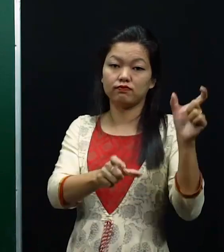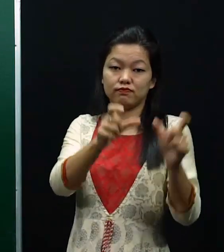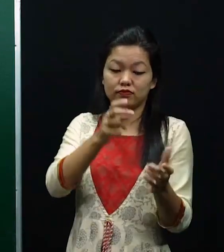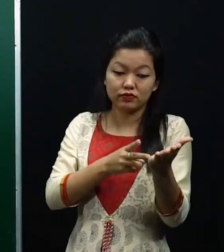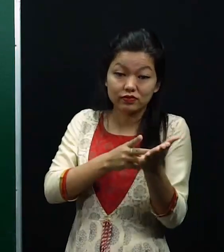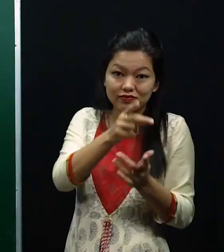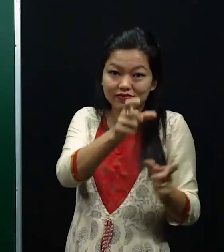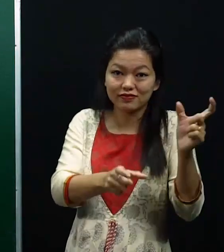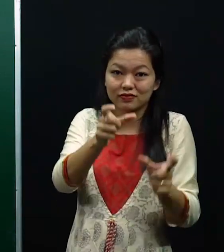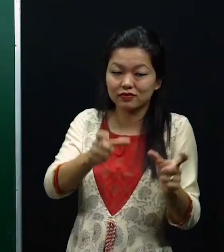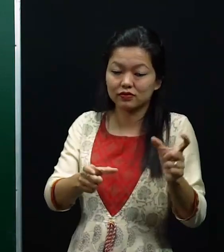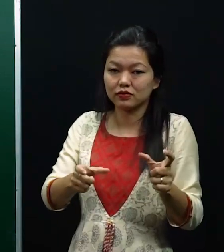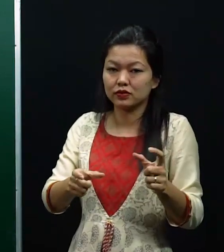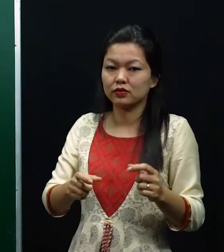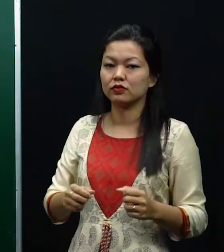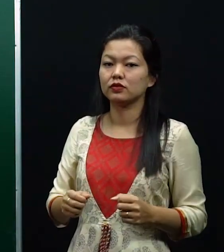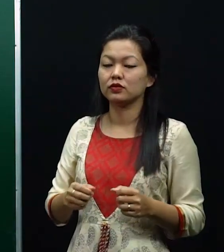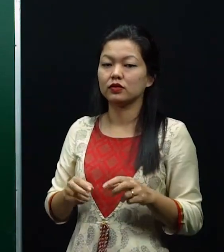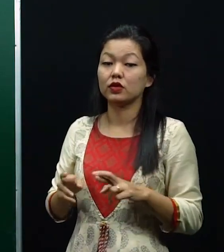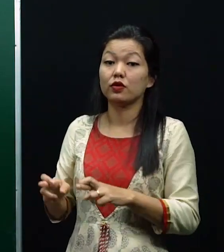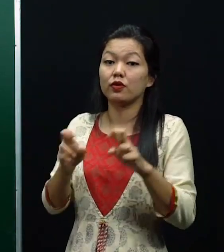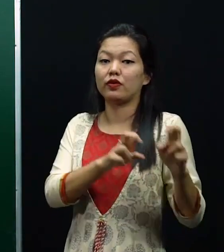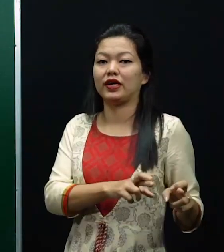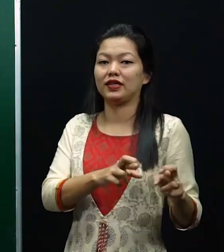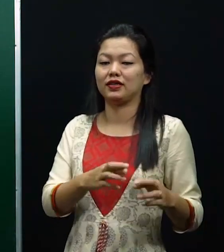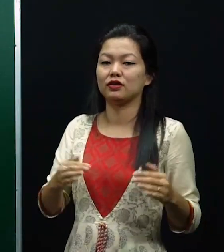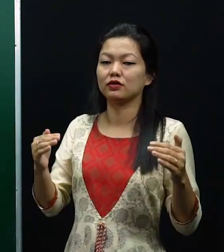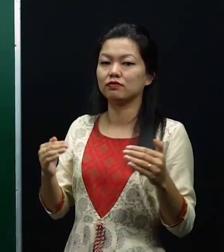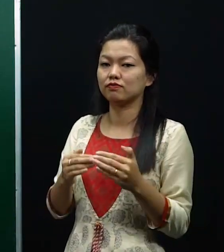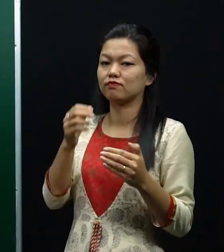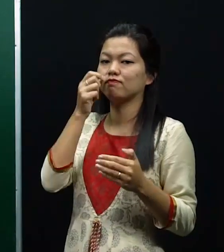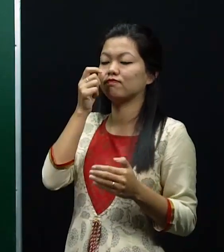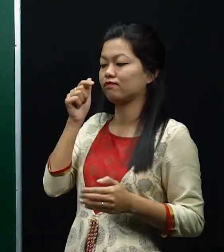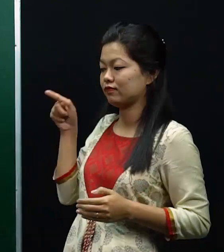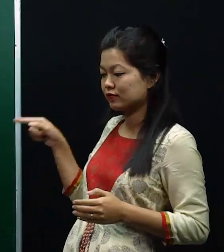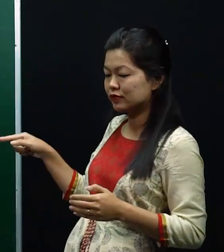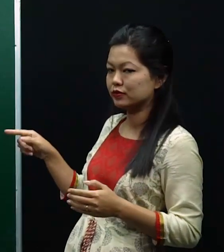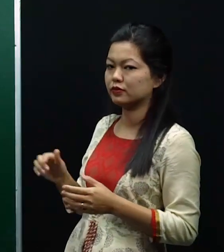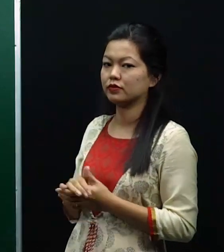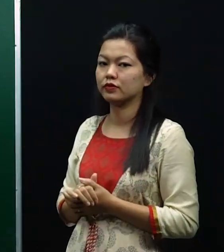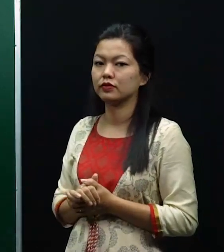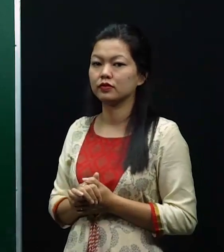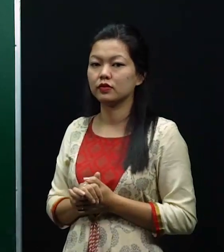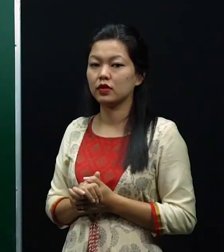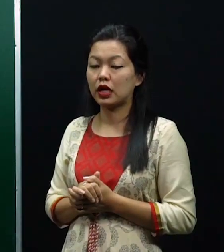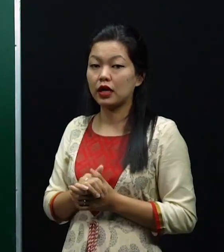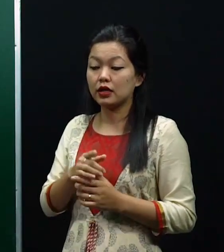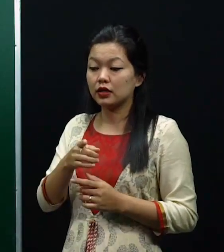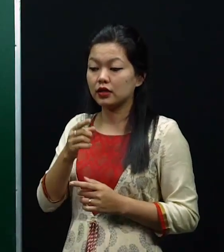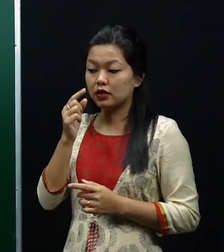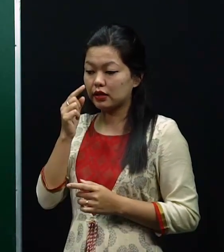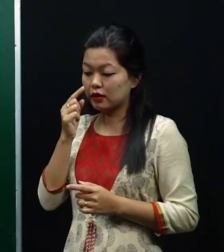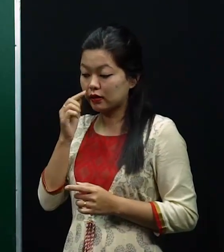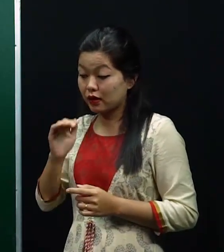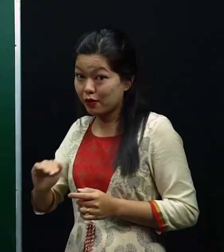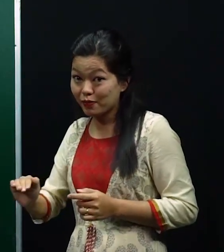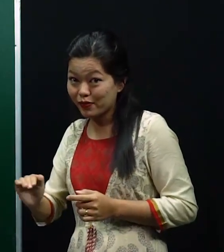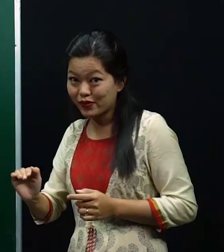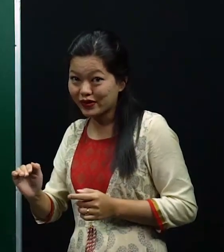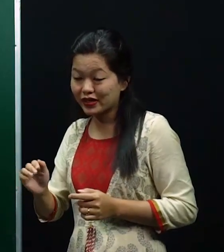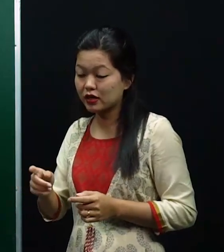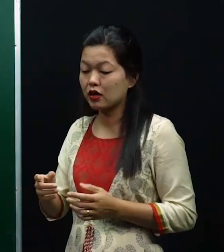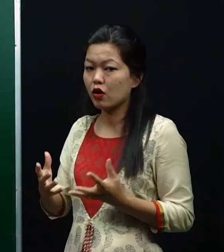lose hope. But this time, they were told that the man who resembled exactly the face that was on the mountain was